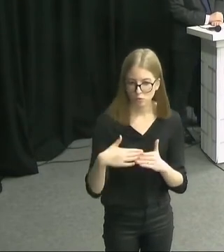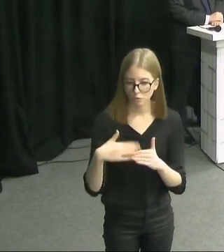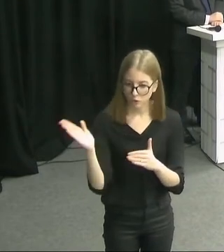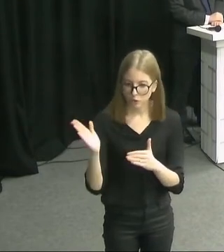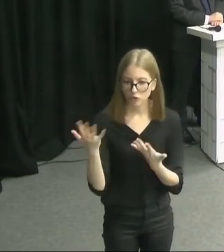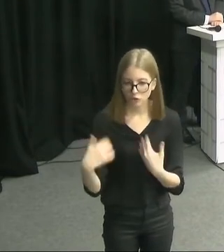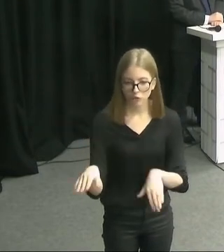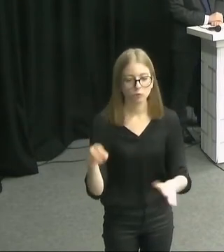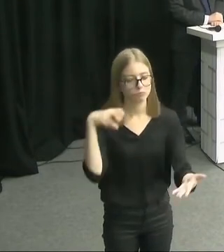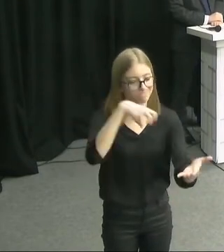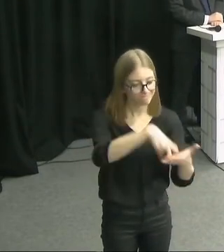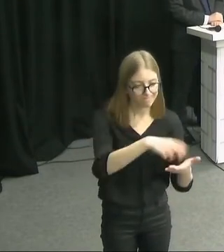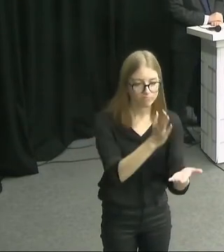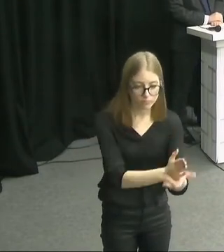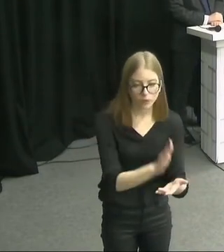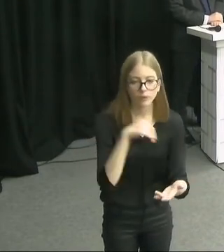Also,